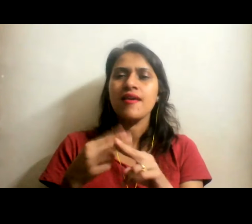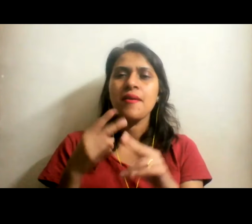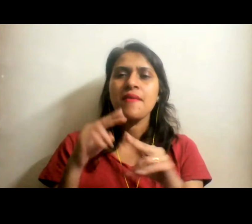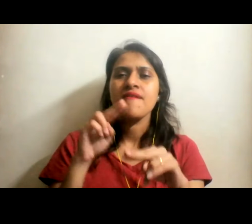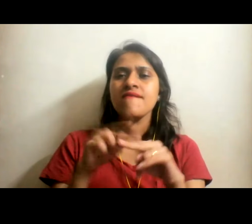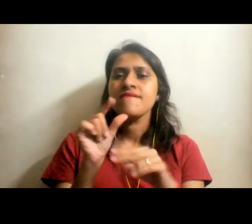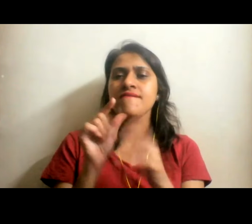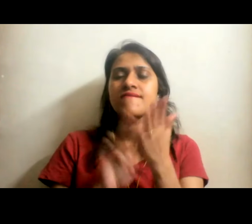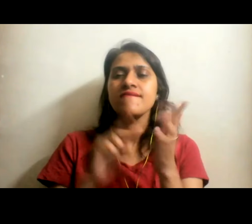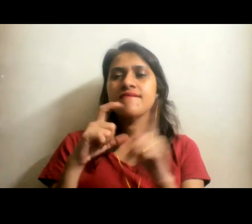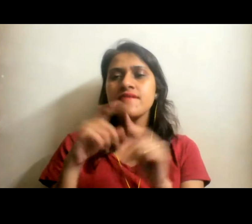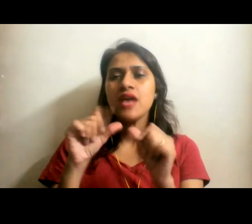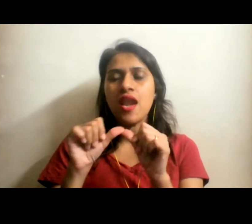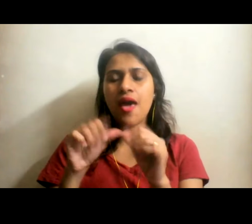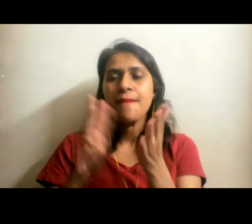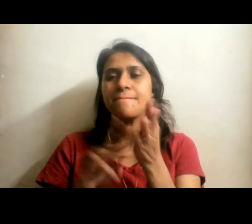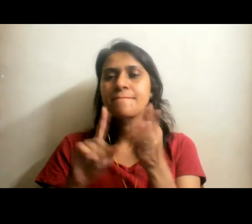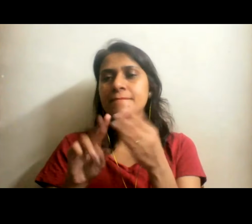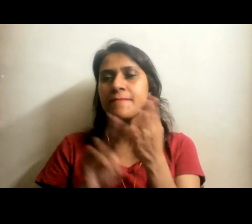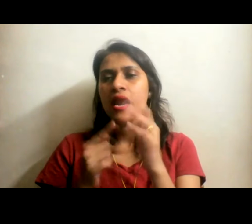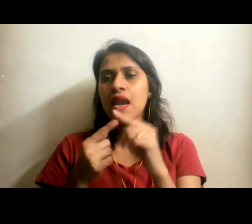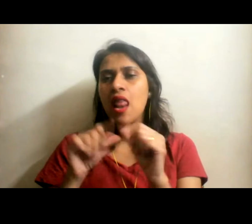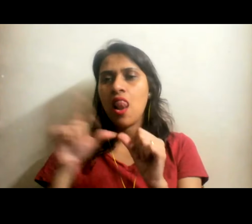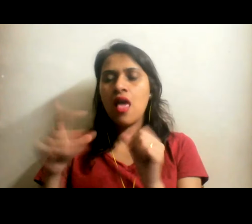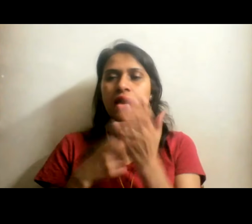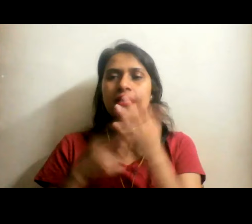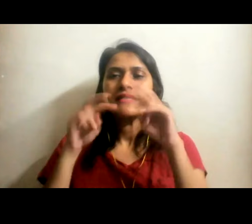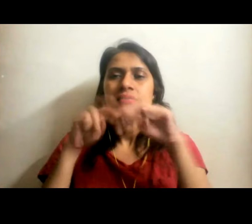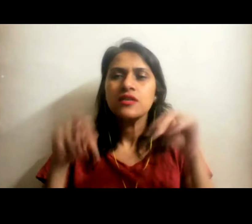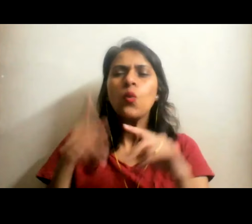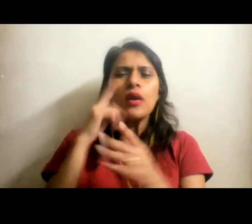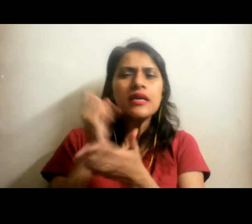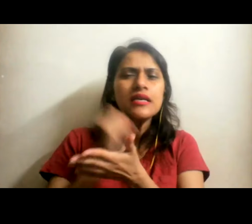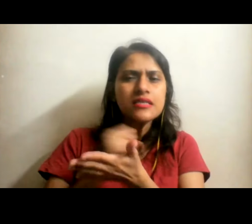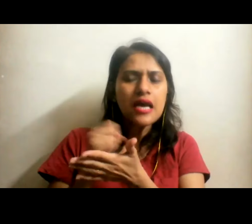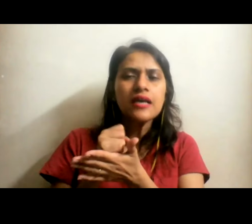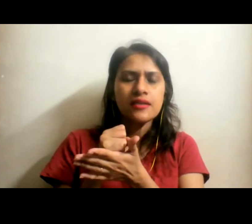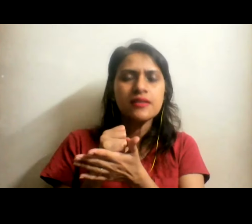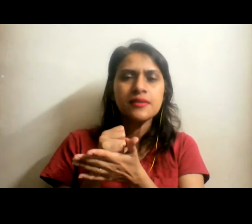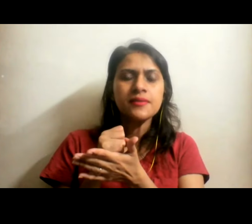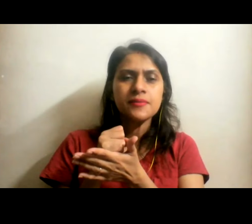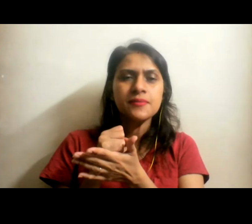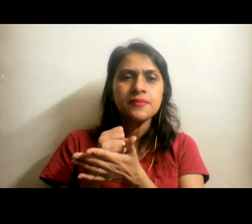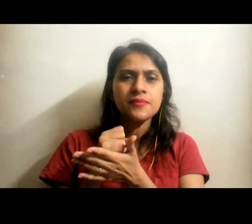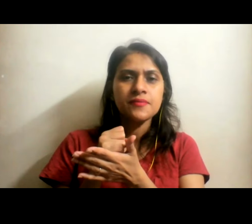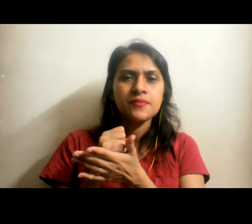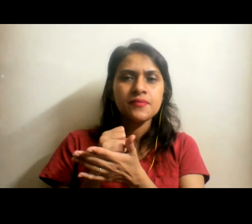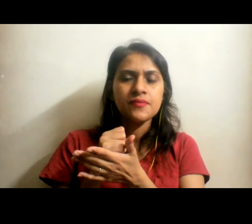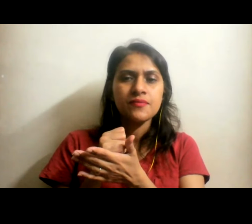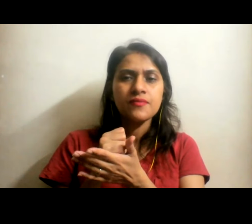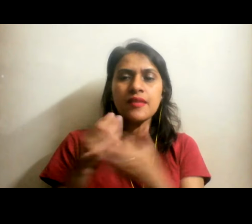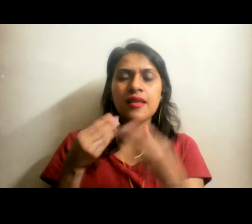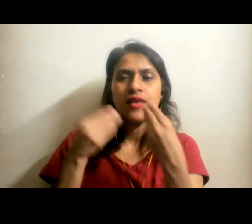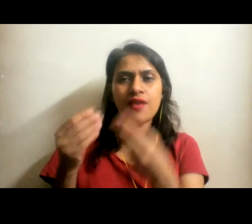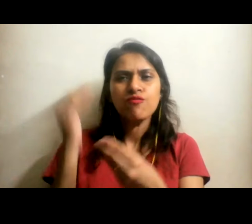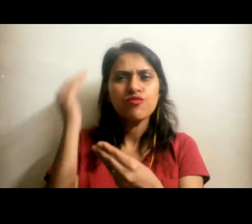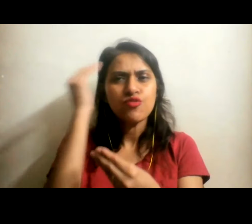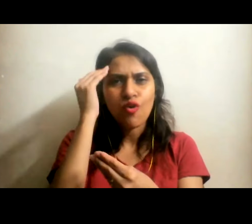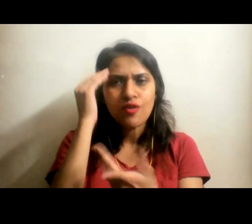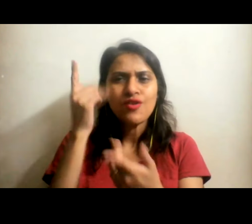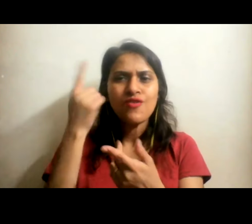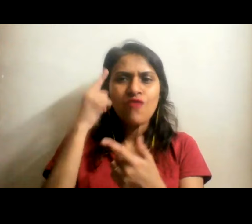where we try to find something, try to actually gain some knowledge, try to